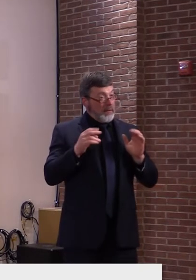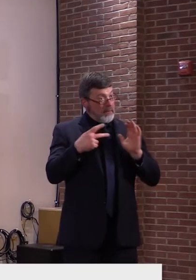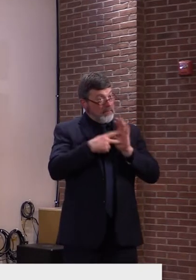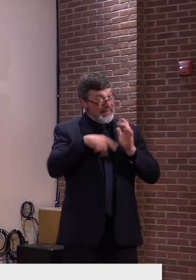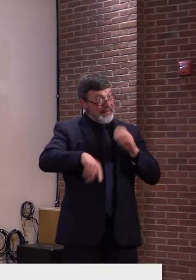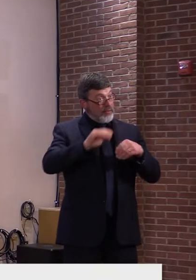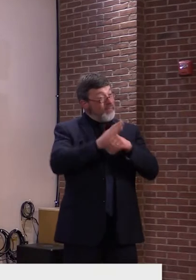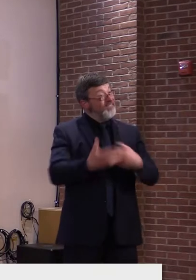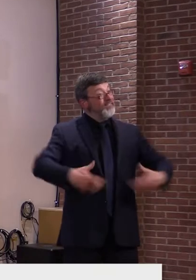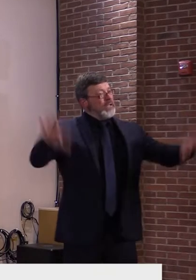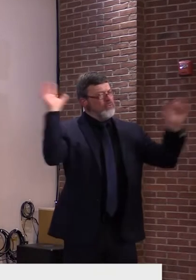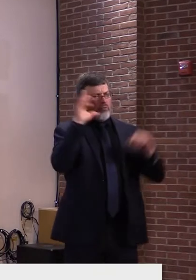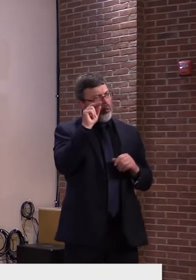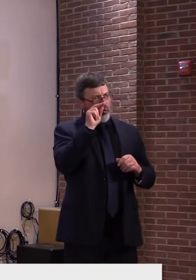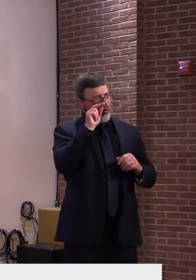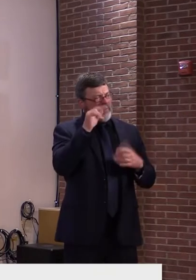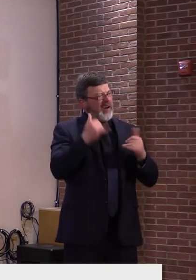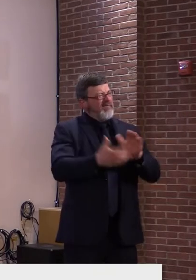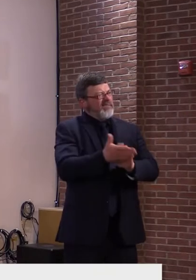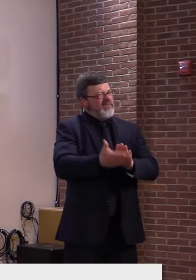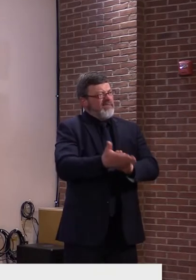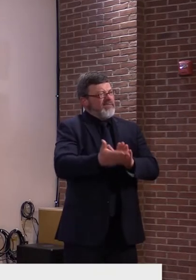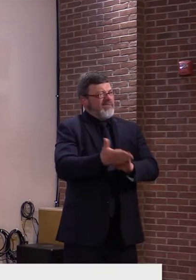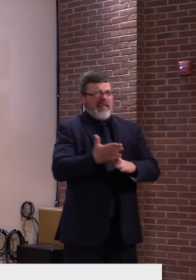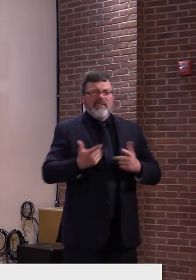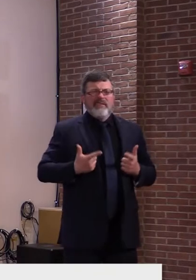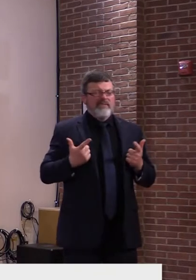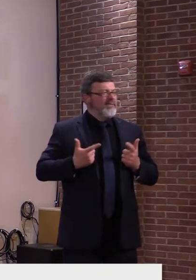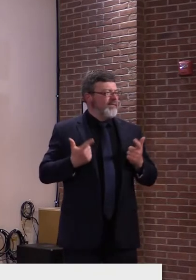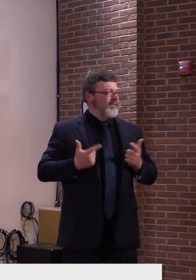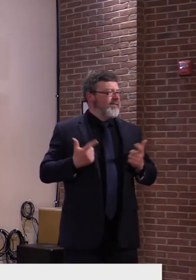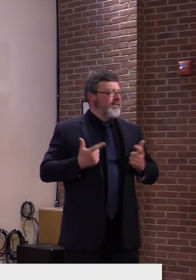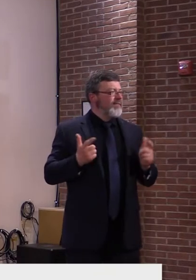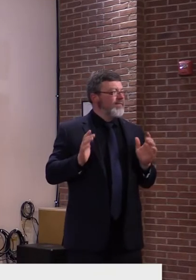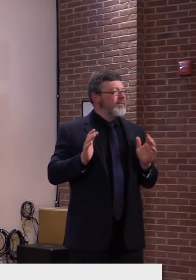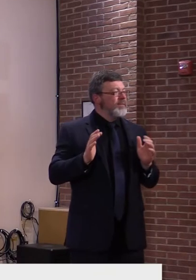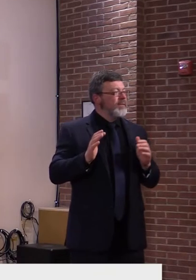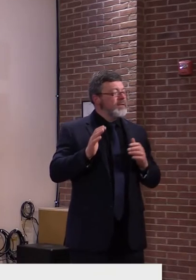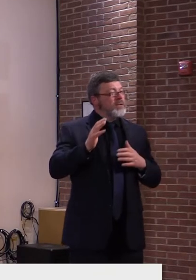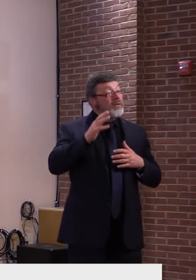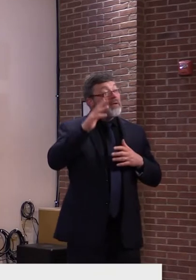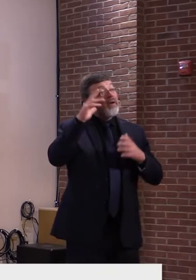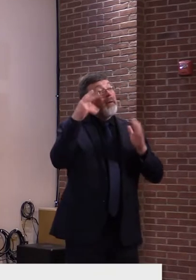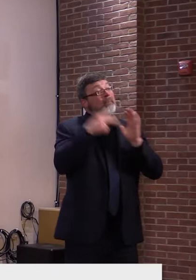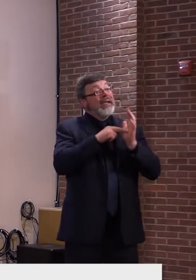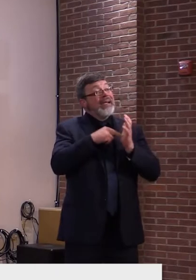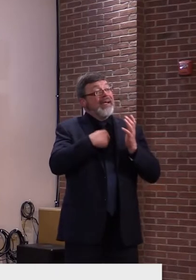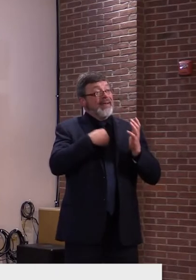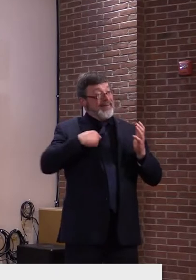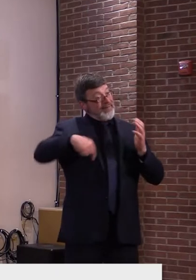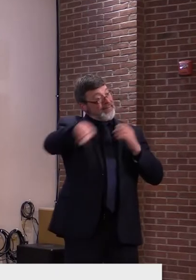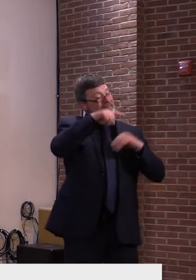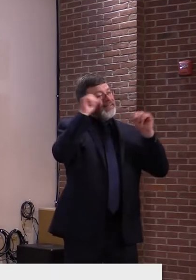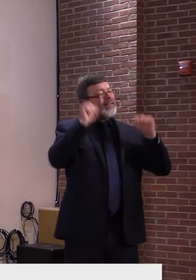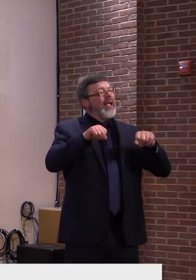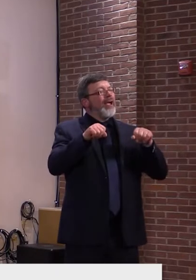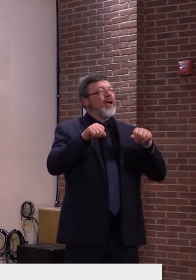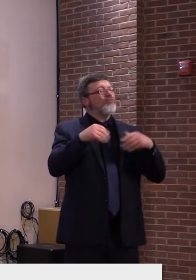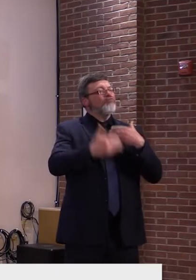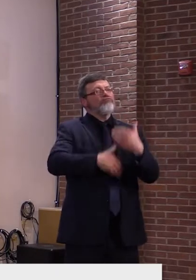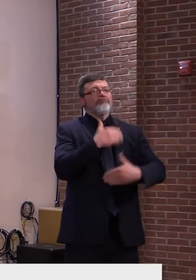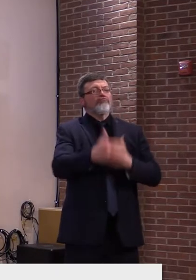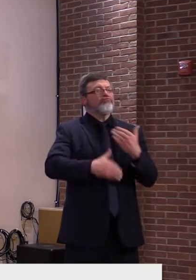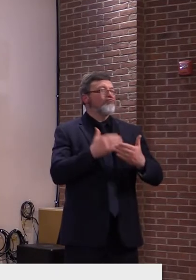lives more normal because the overall risk from the virus is lower for many Vermonters. But I